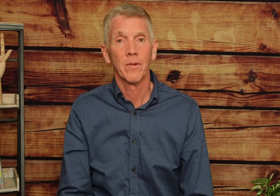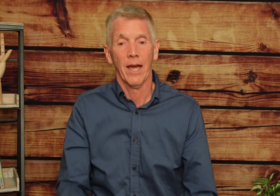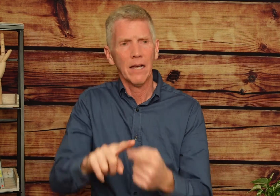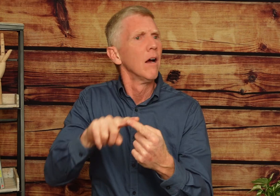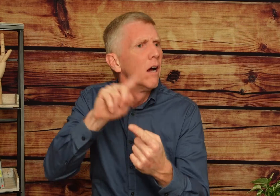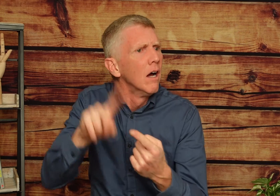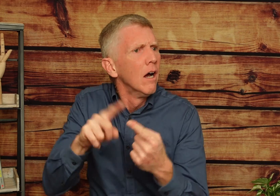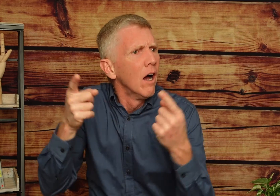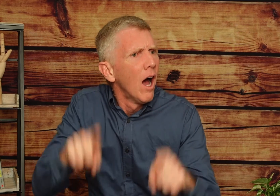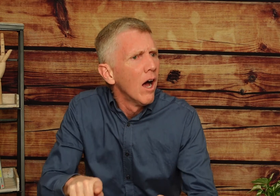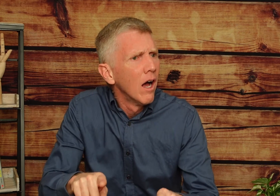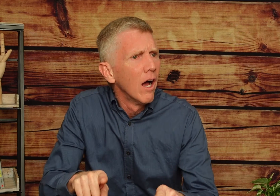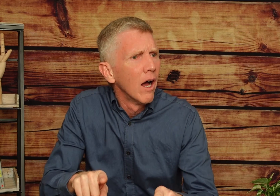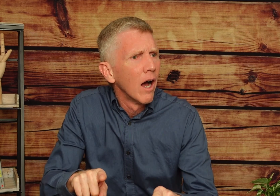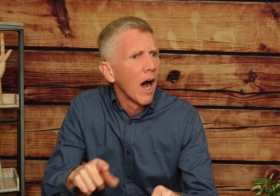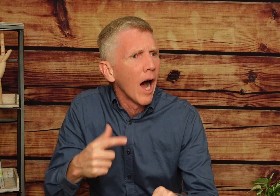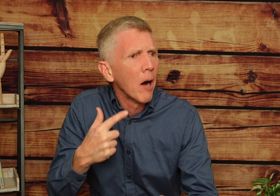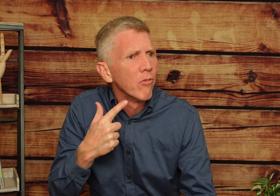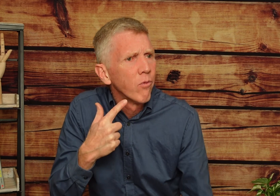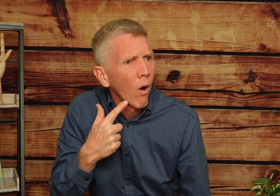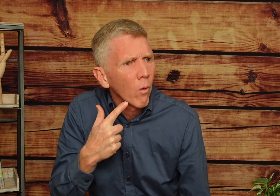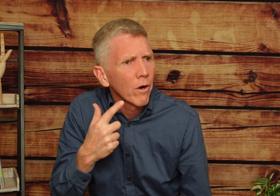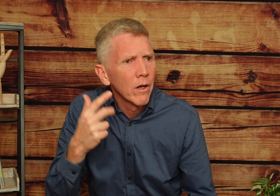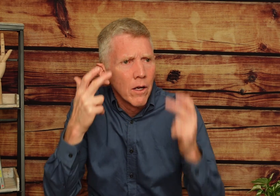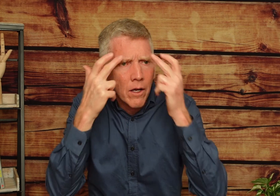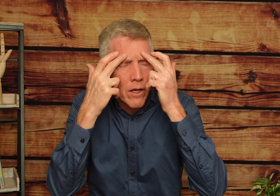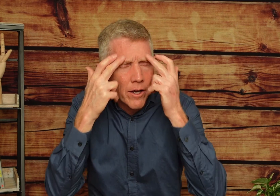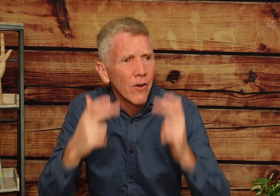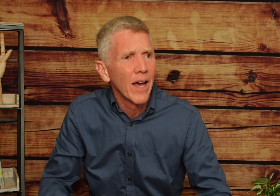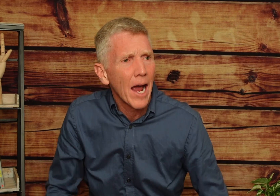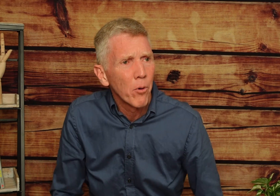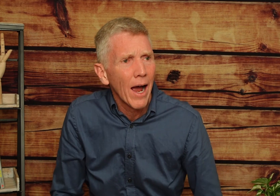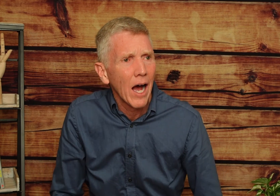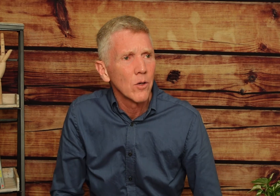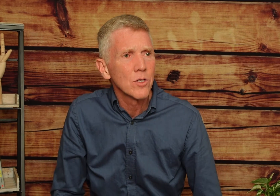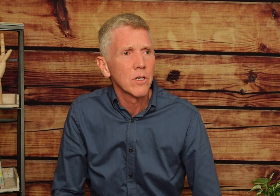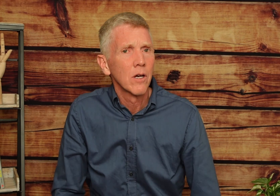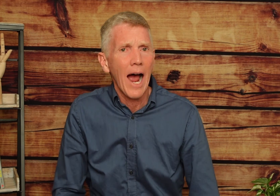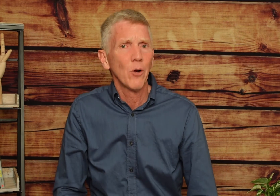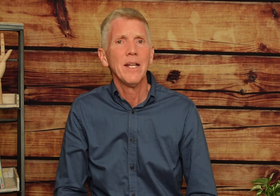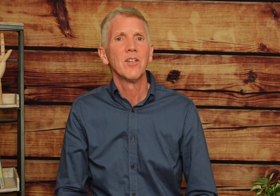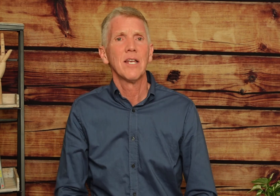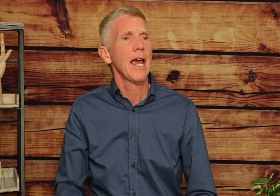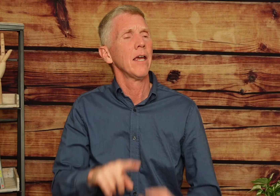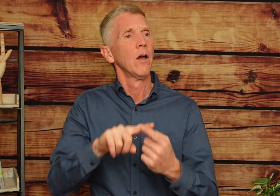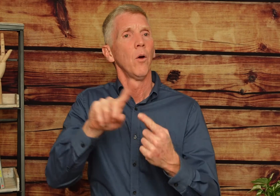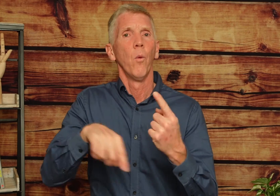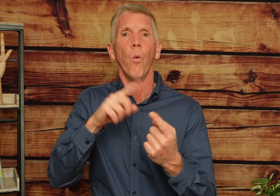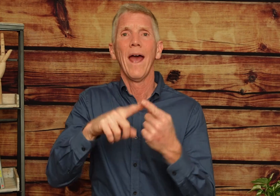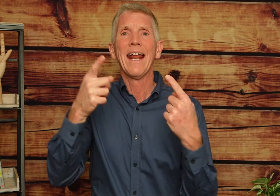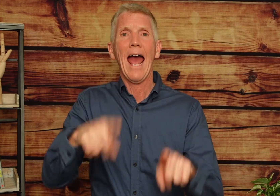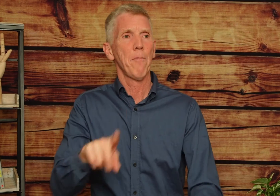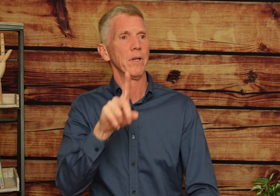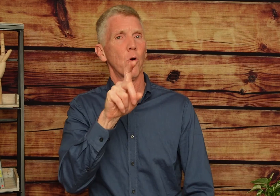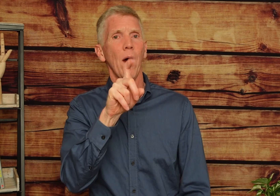Okay? I'm forward. Here are the eyebrows. I don't need to say when happened